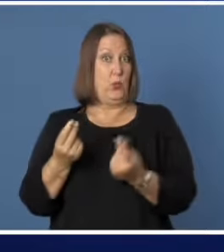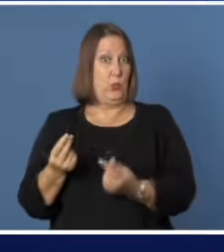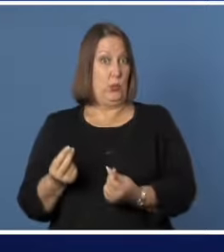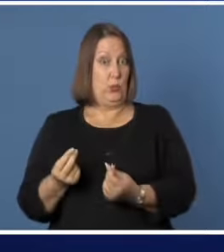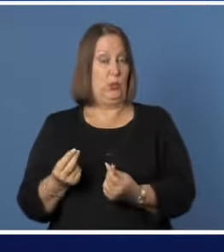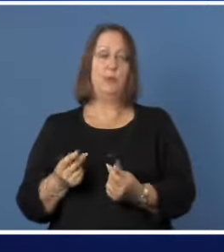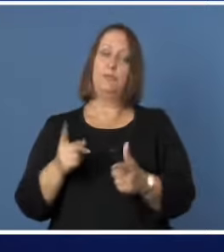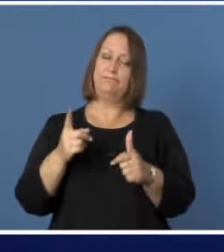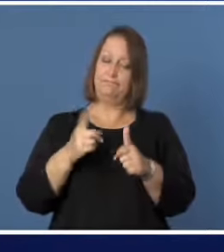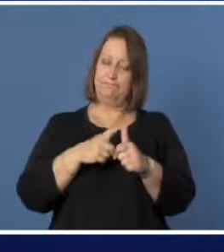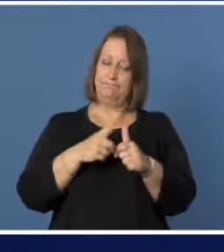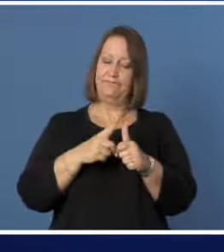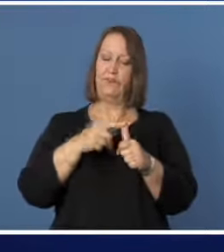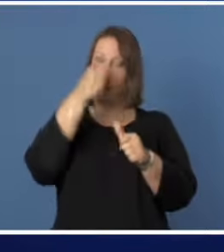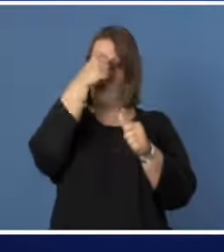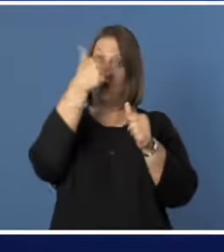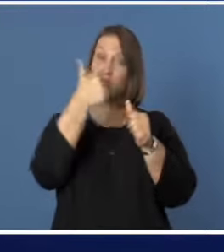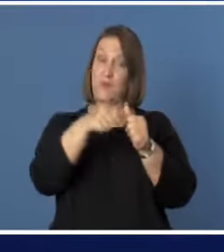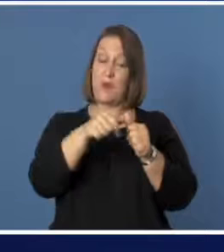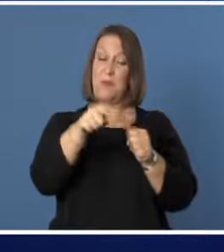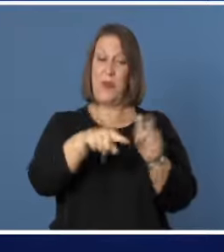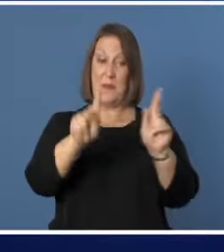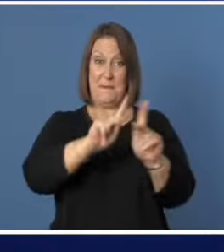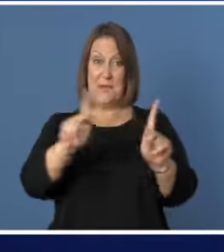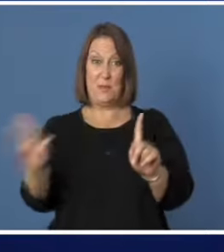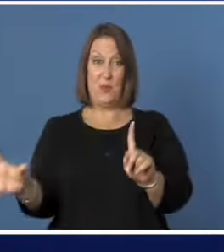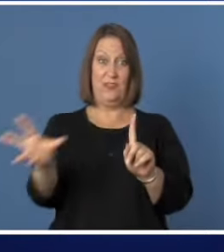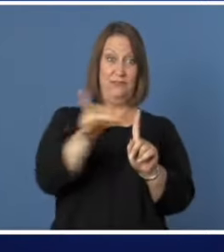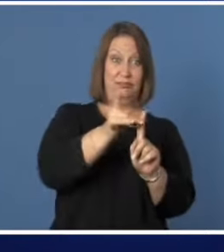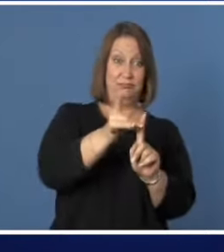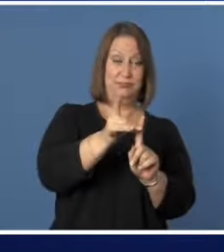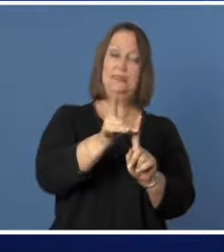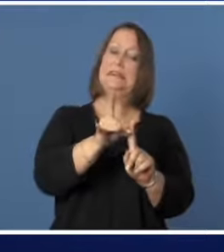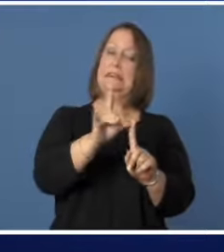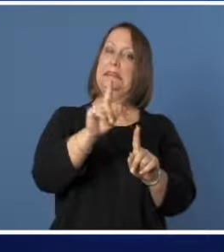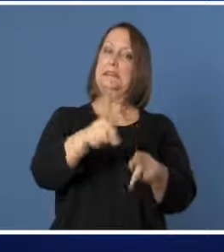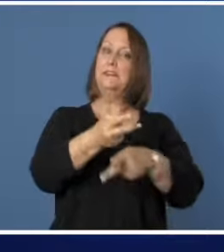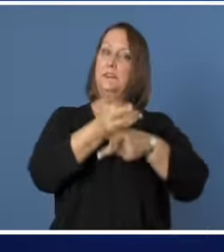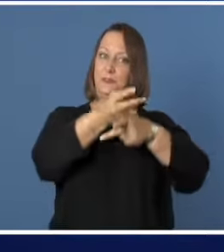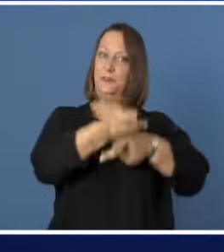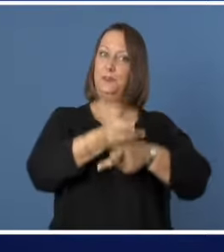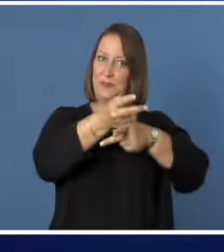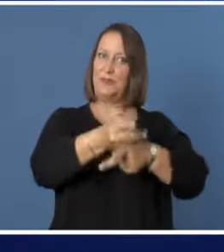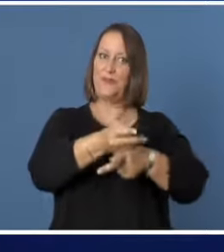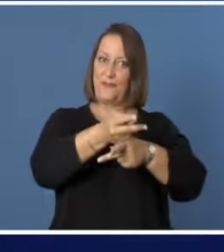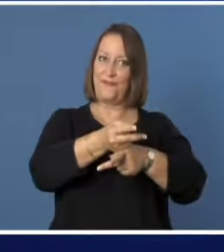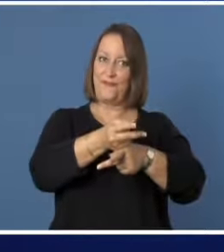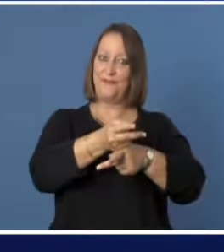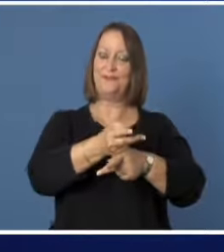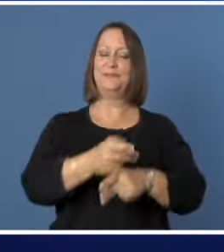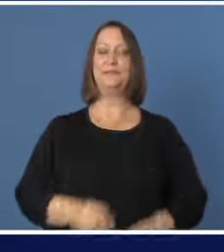Use extreme caution when helping others who have been exposed to chemical agents.